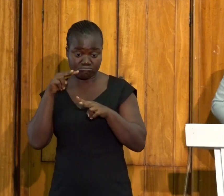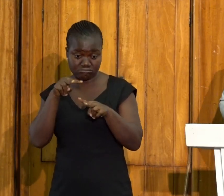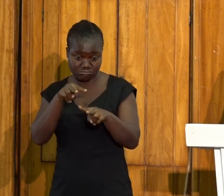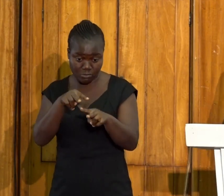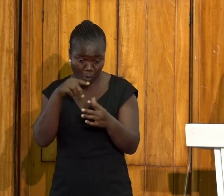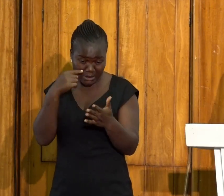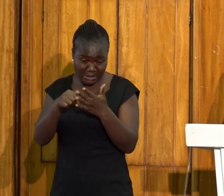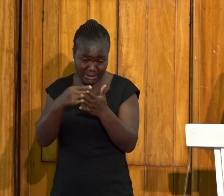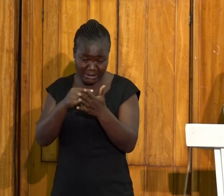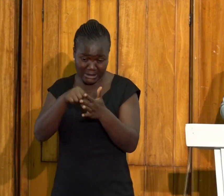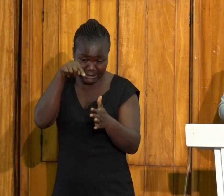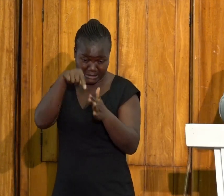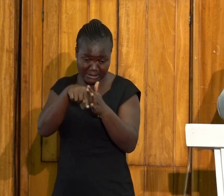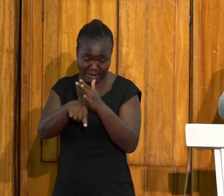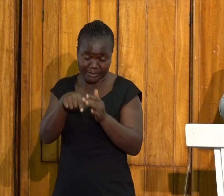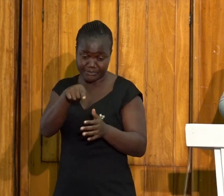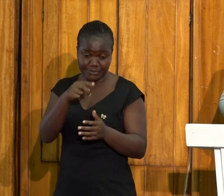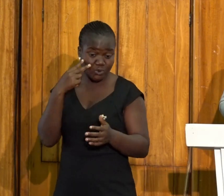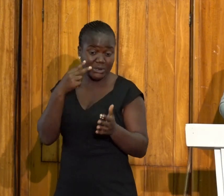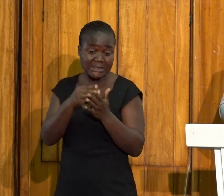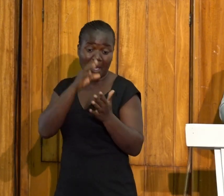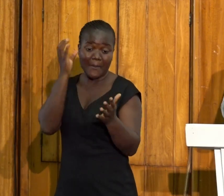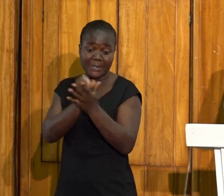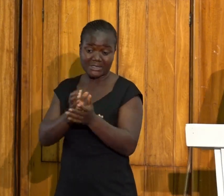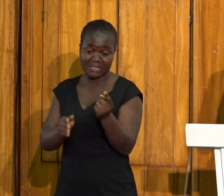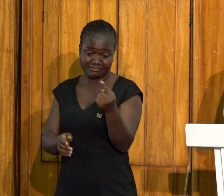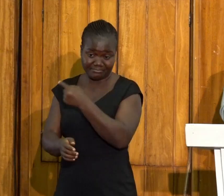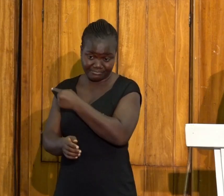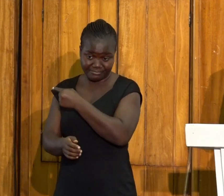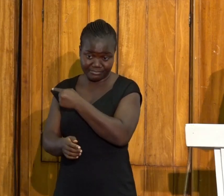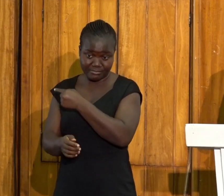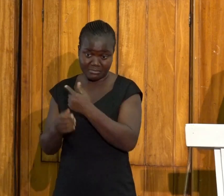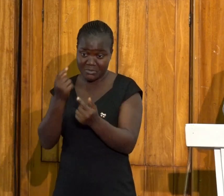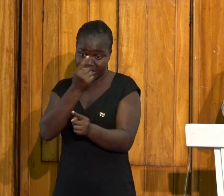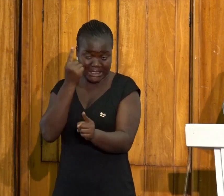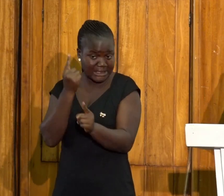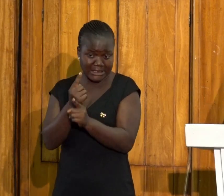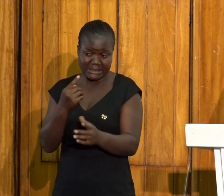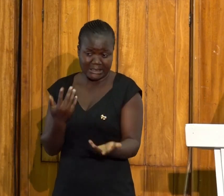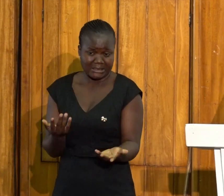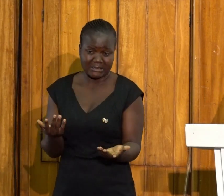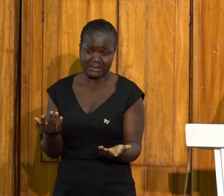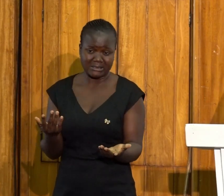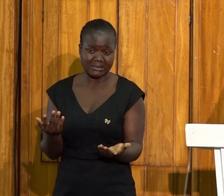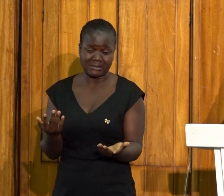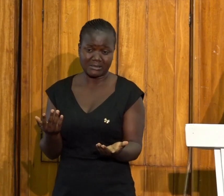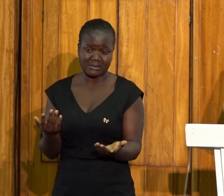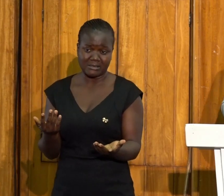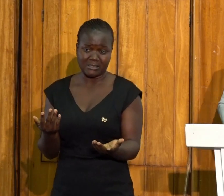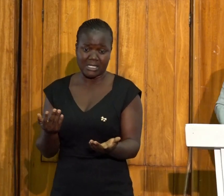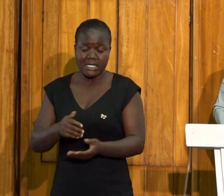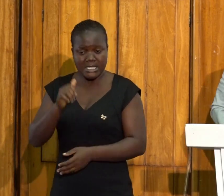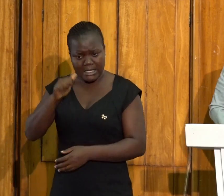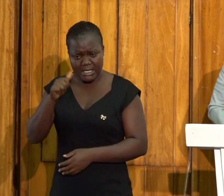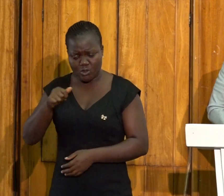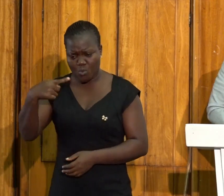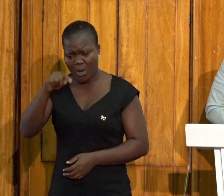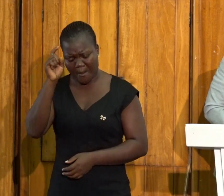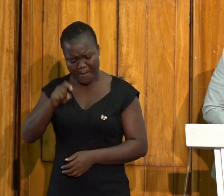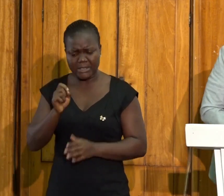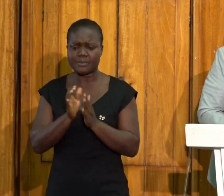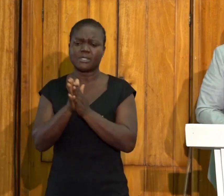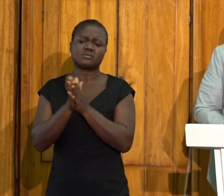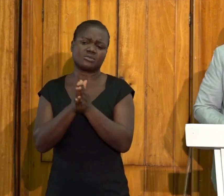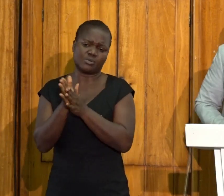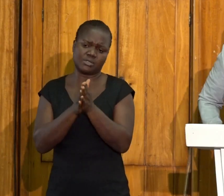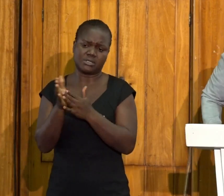at this diagram here, congenital anomalies are just a tip of the iceberg. Yes, we should be interested in